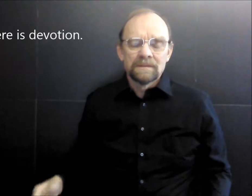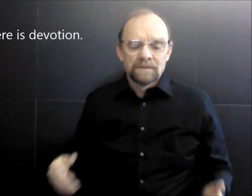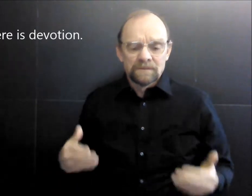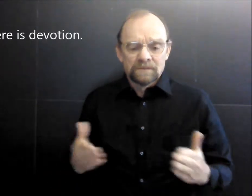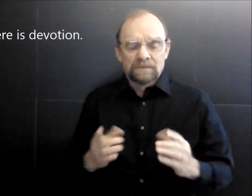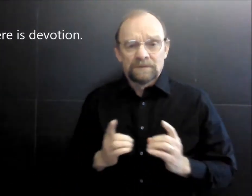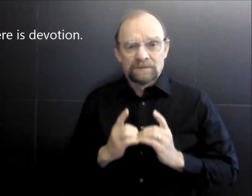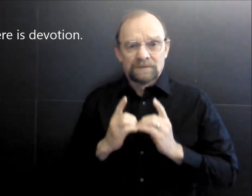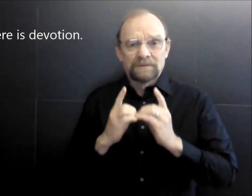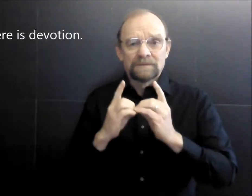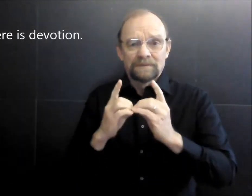Here is devotion